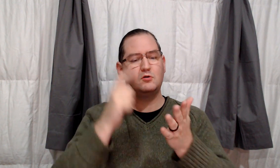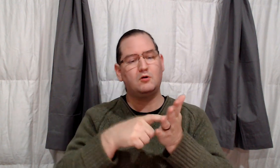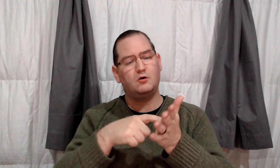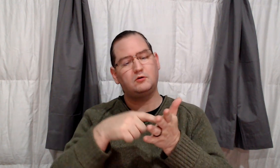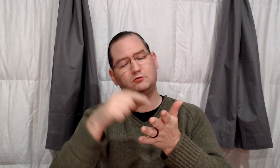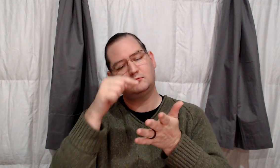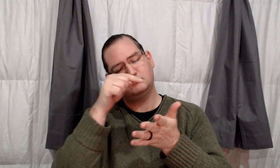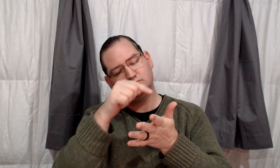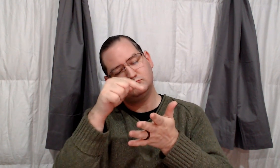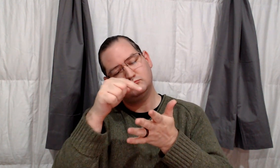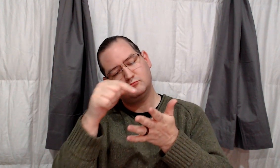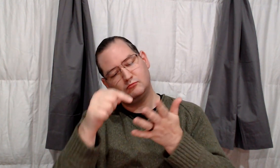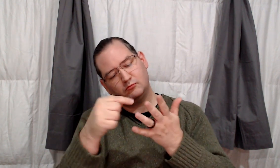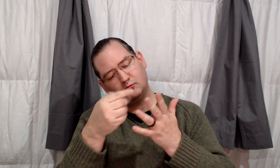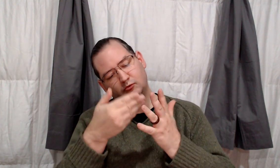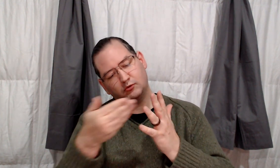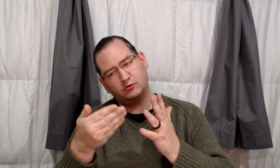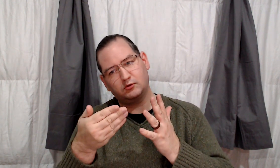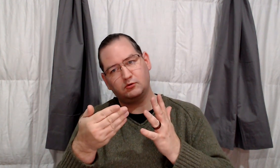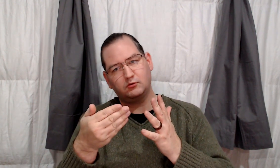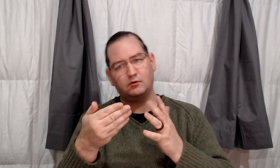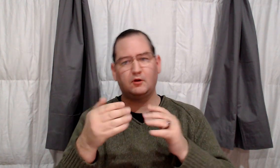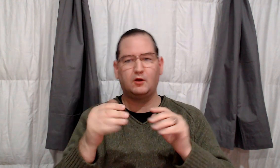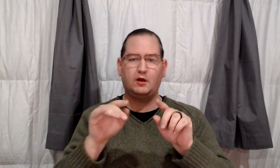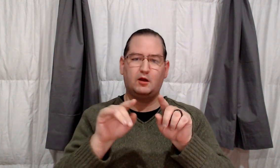Same way animals migrate without thinking or trying.